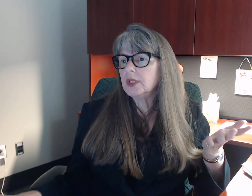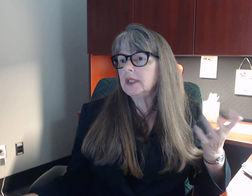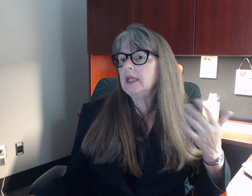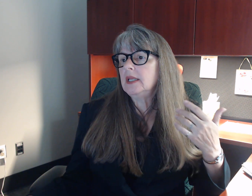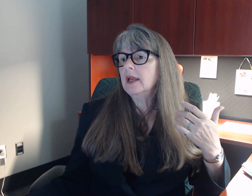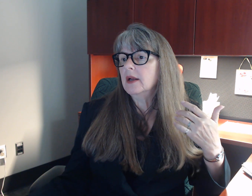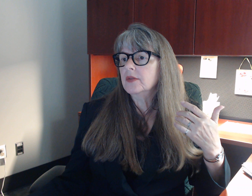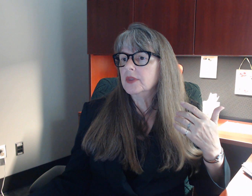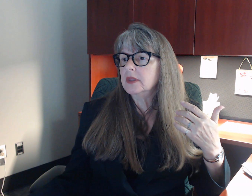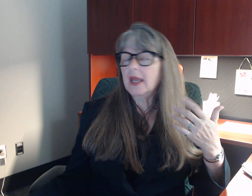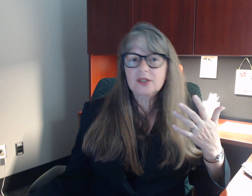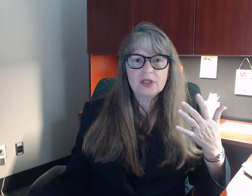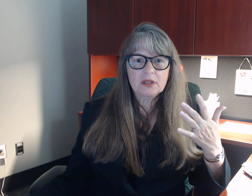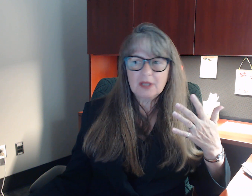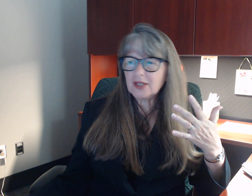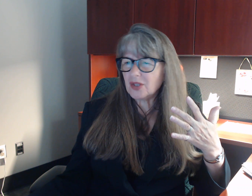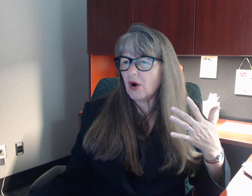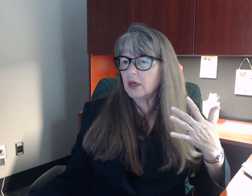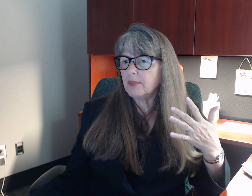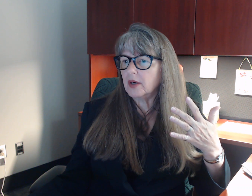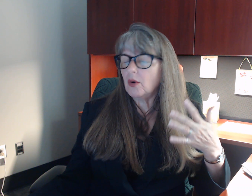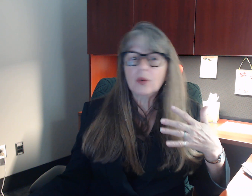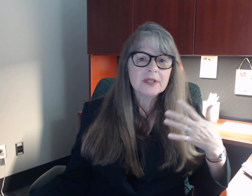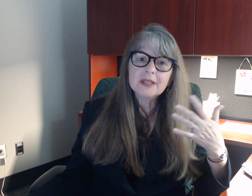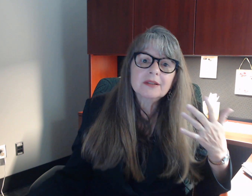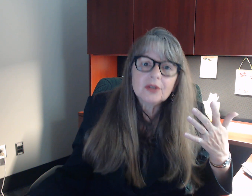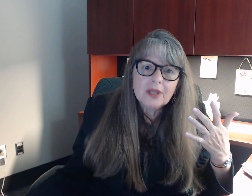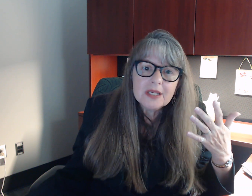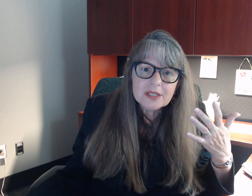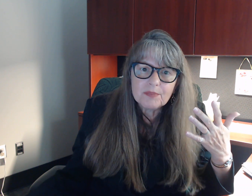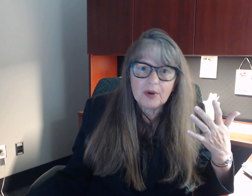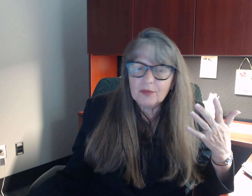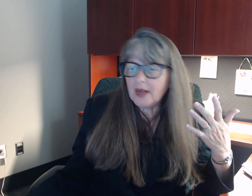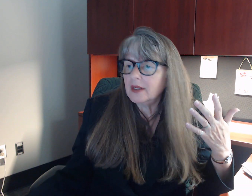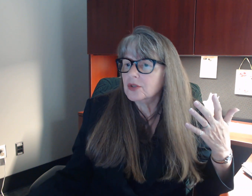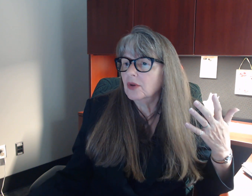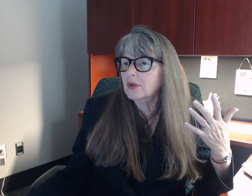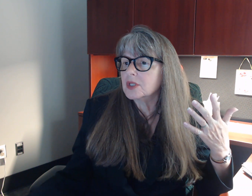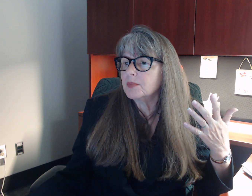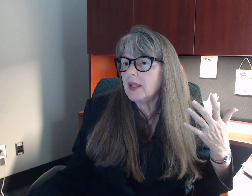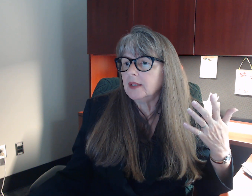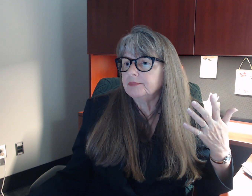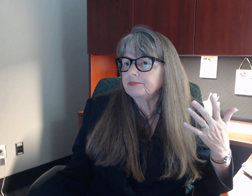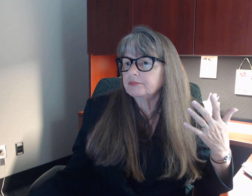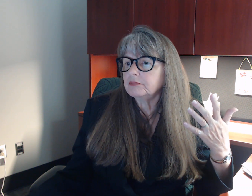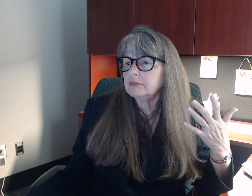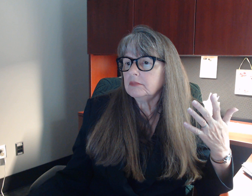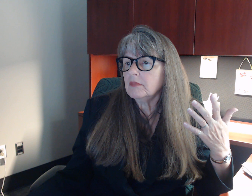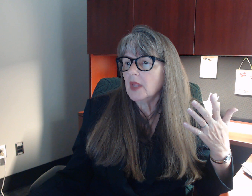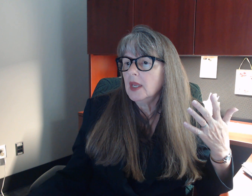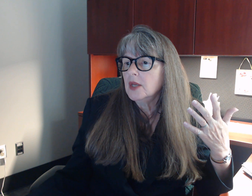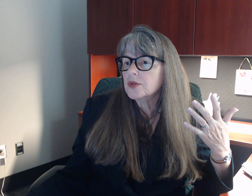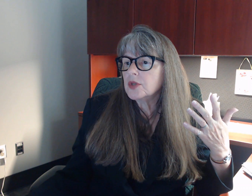unfortunately, that's the hard part, or the easy part, right? Because you can spell it.